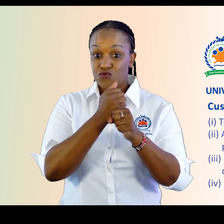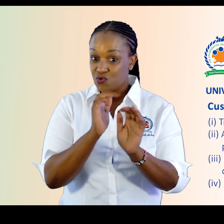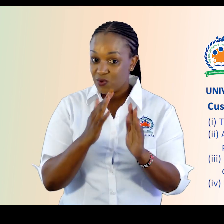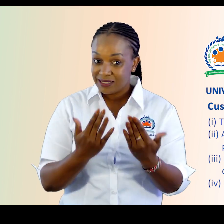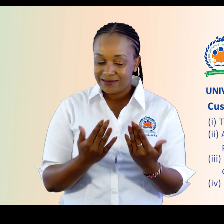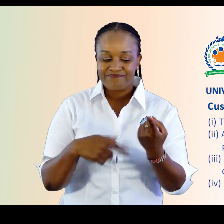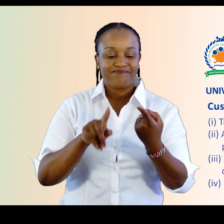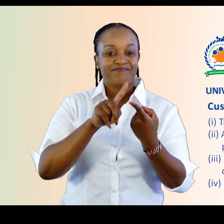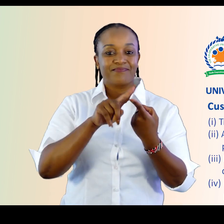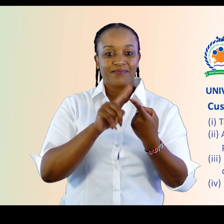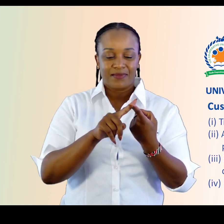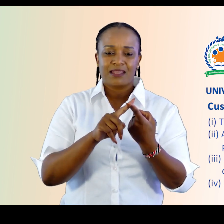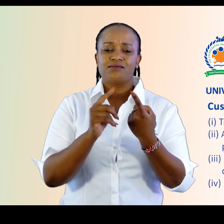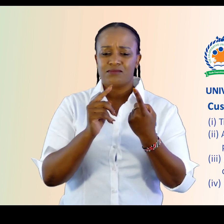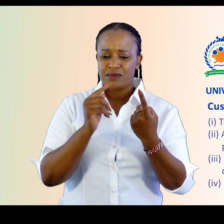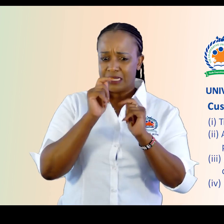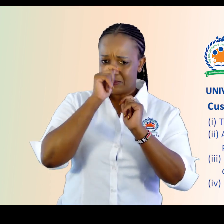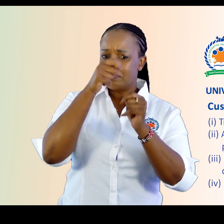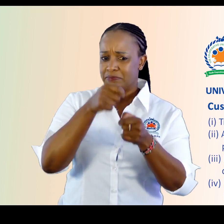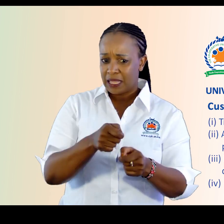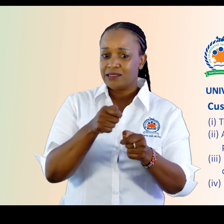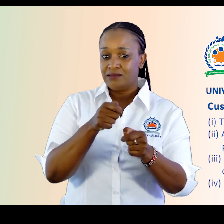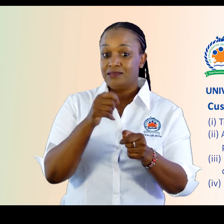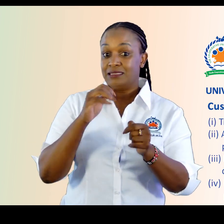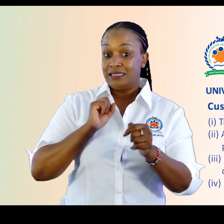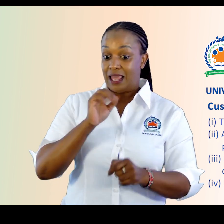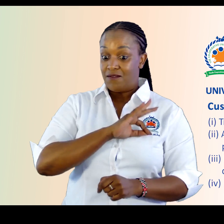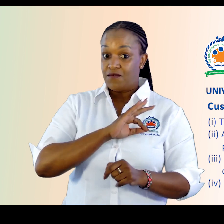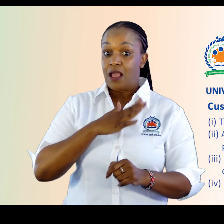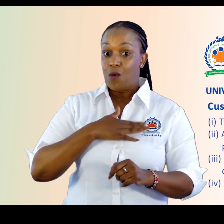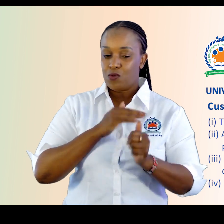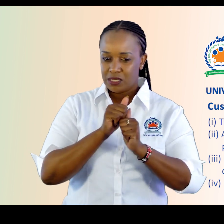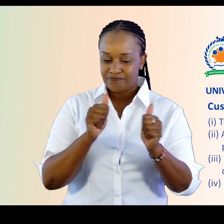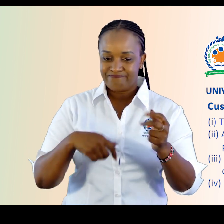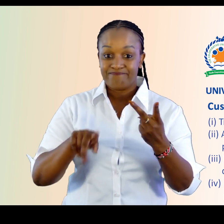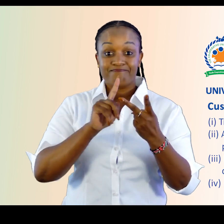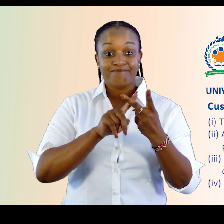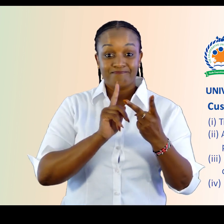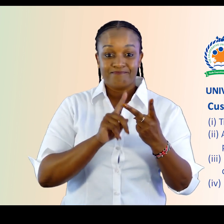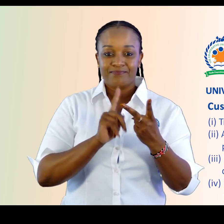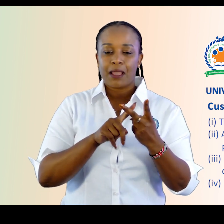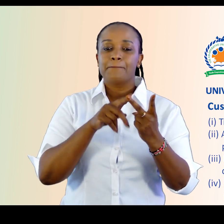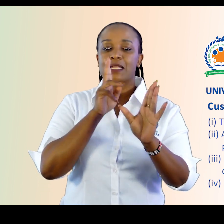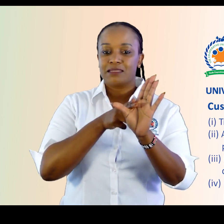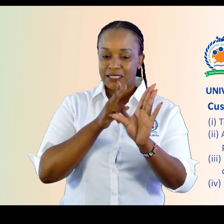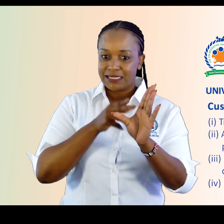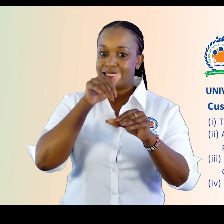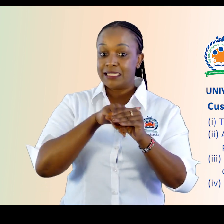obligated to 1. Treat our staff with courtesy and respect. 2. Attend scheduled meetings